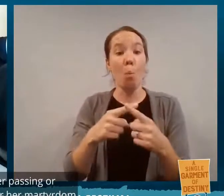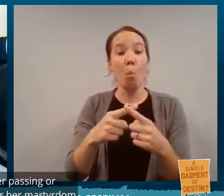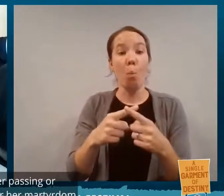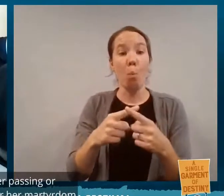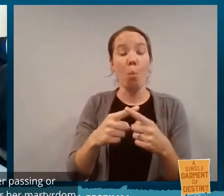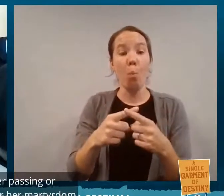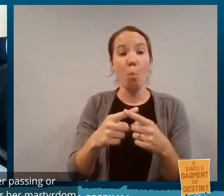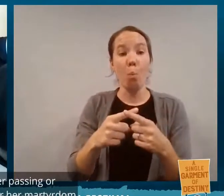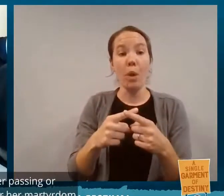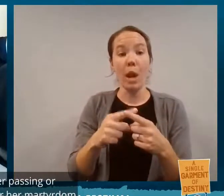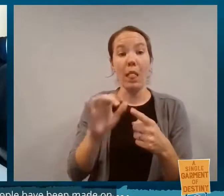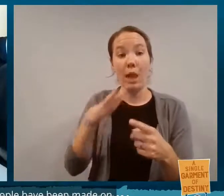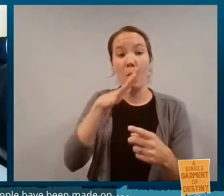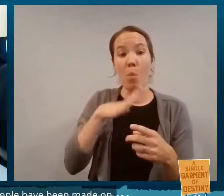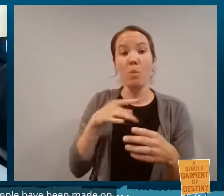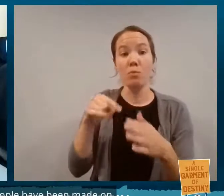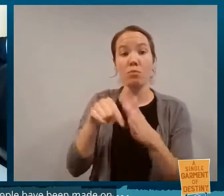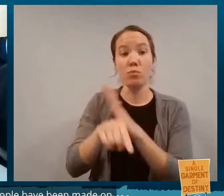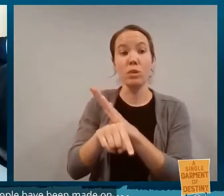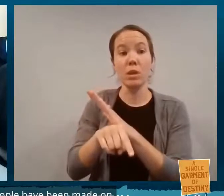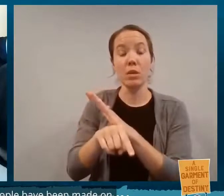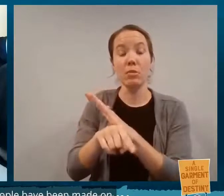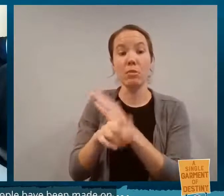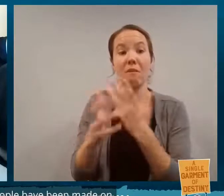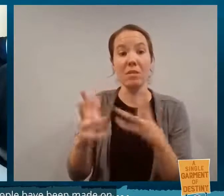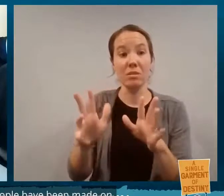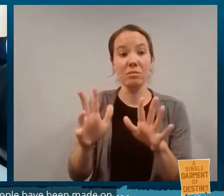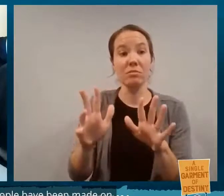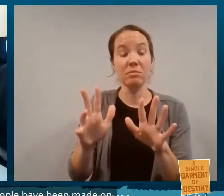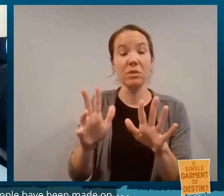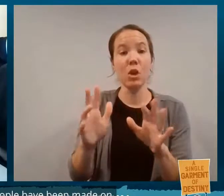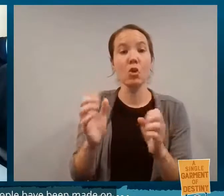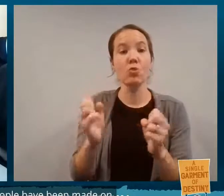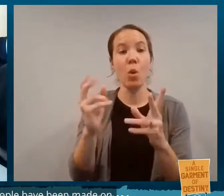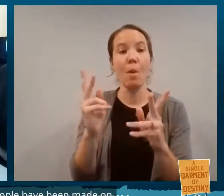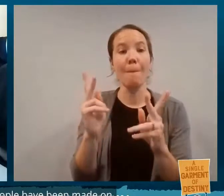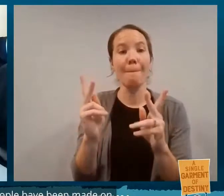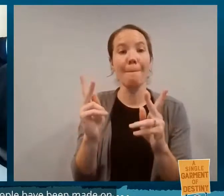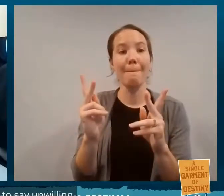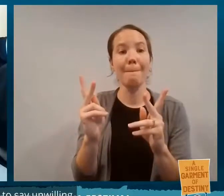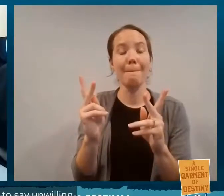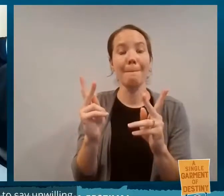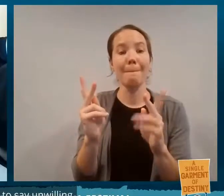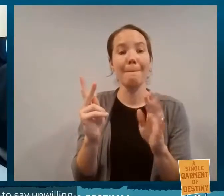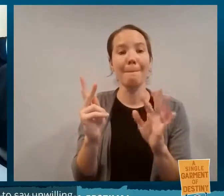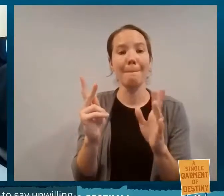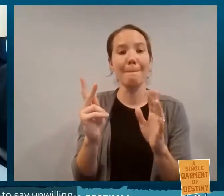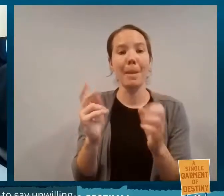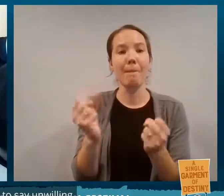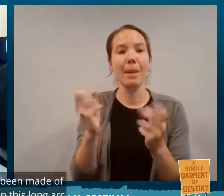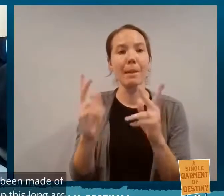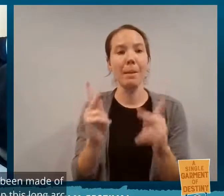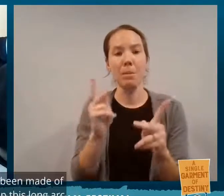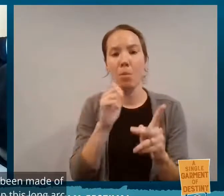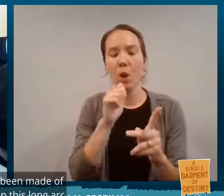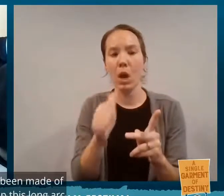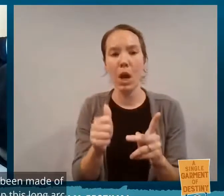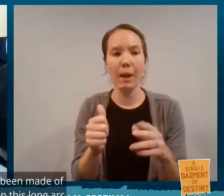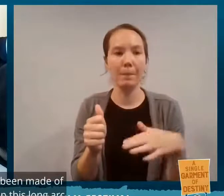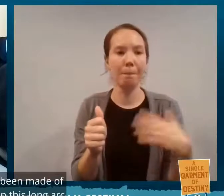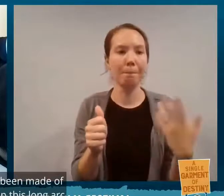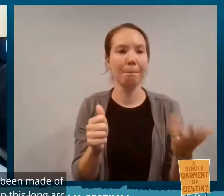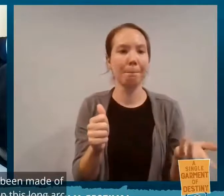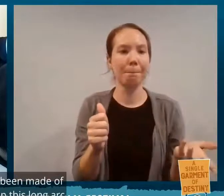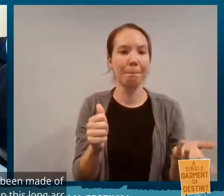after her martyrdom, because so many people have been made I don't want to say unwilling, but have been